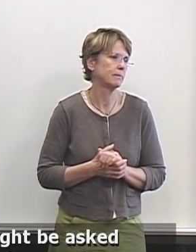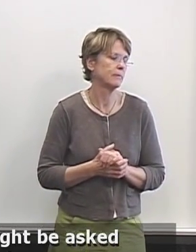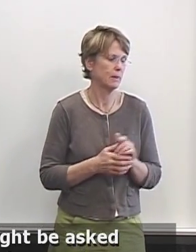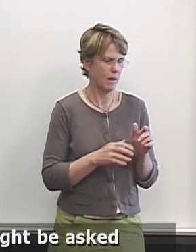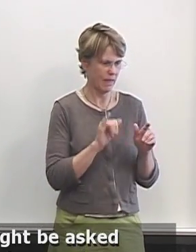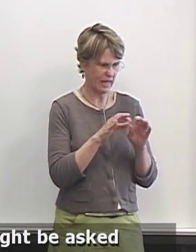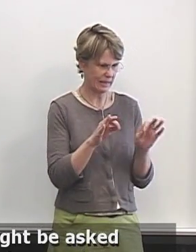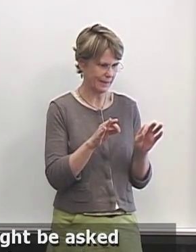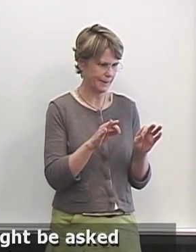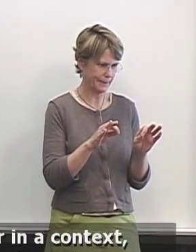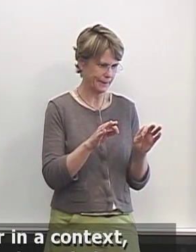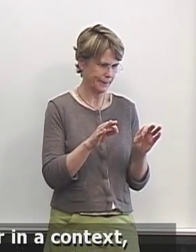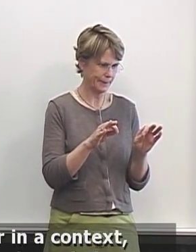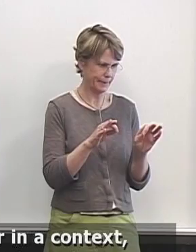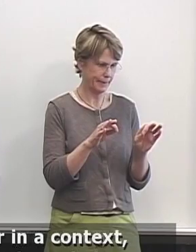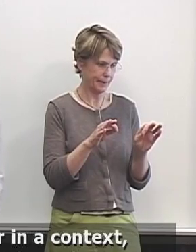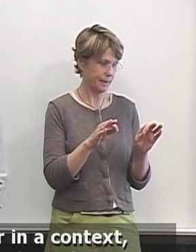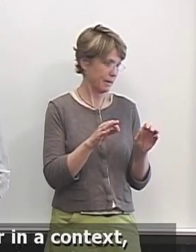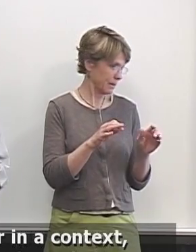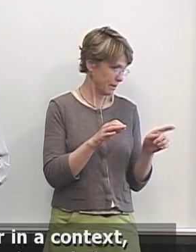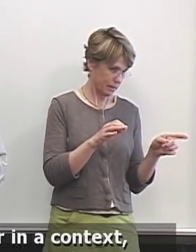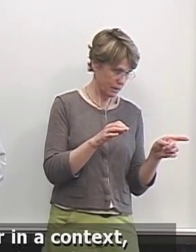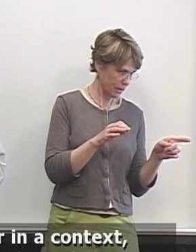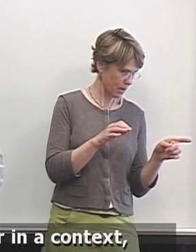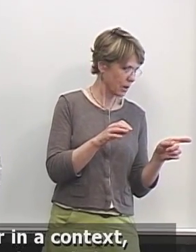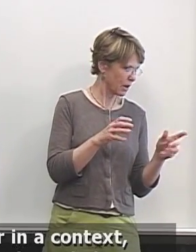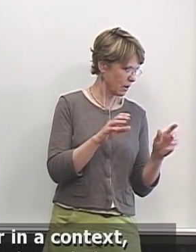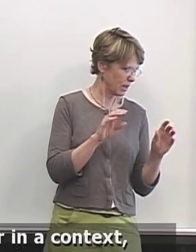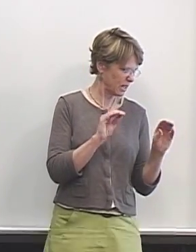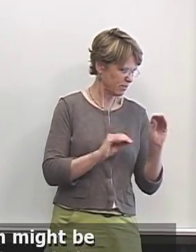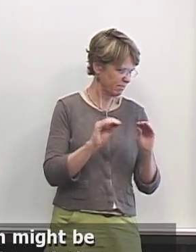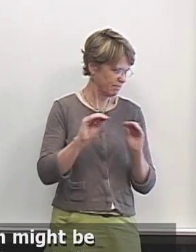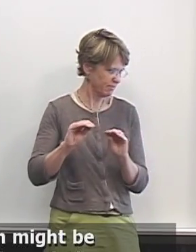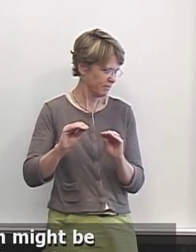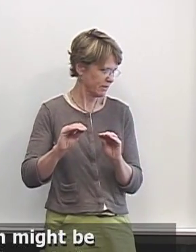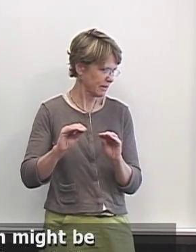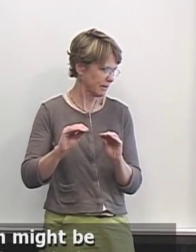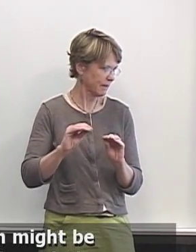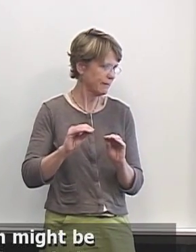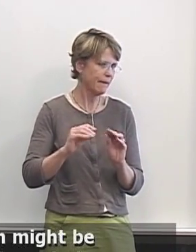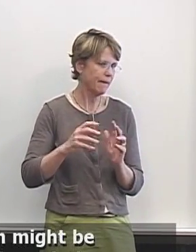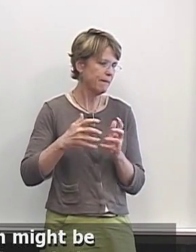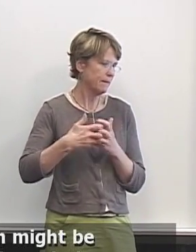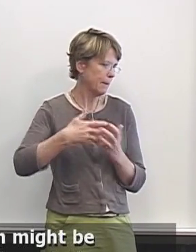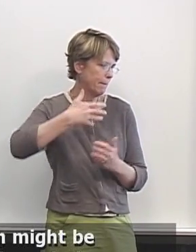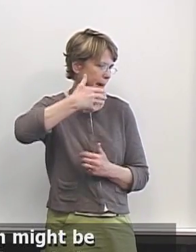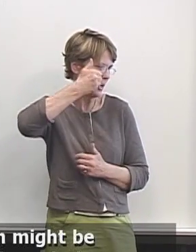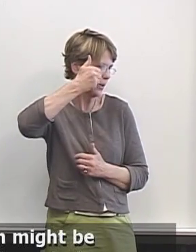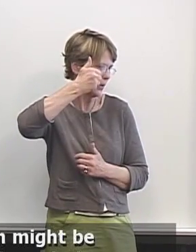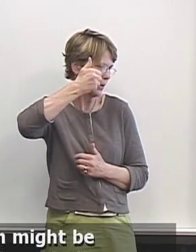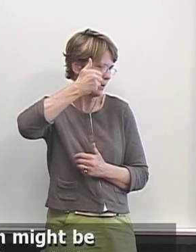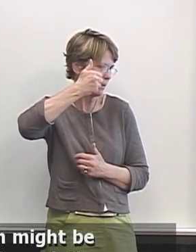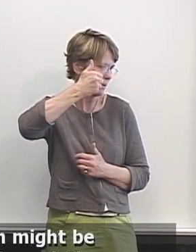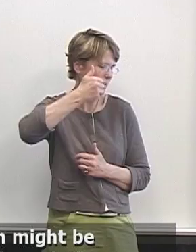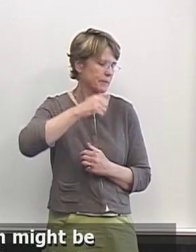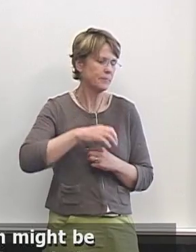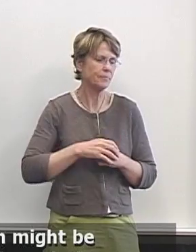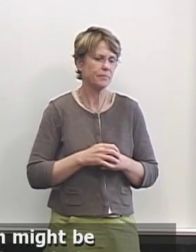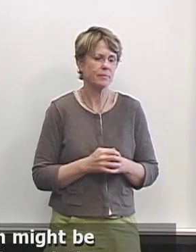reformulate a sentence to fit better in a context, and they're given choices of which might be the best